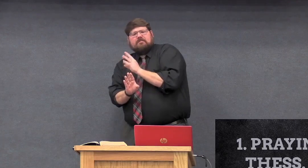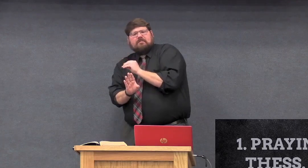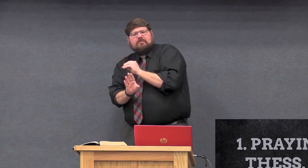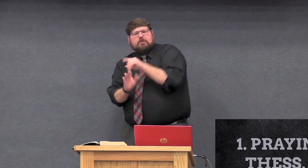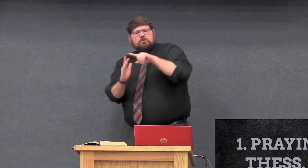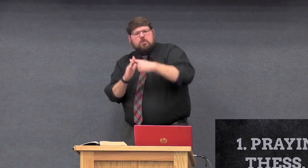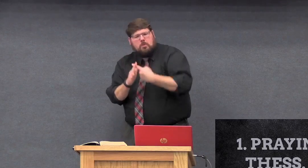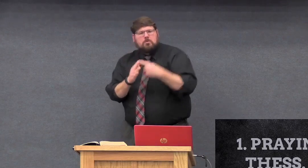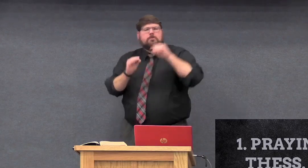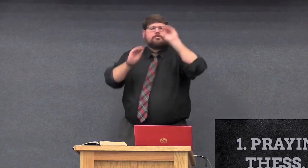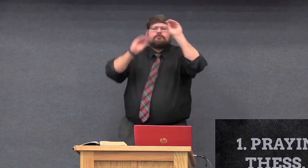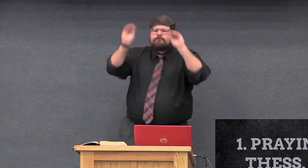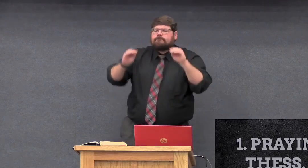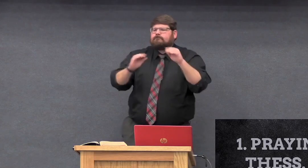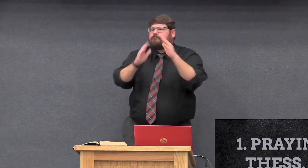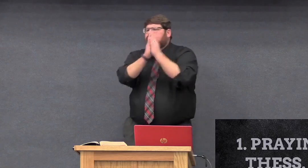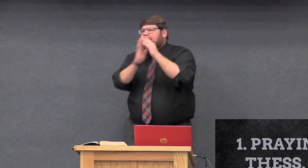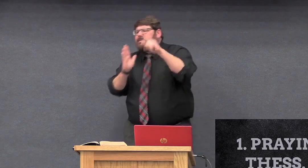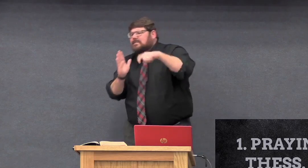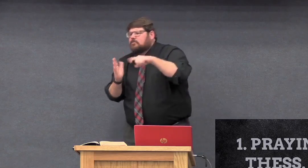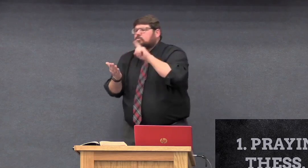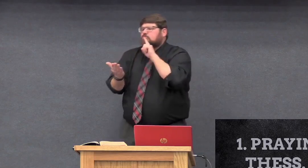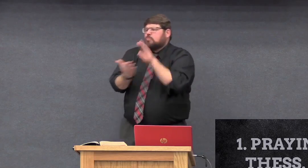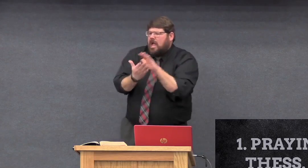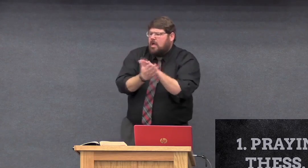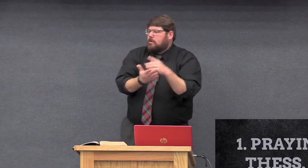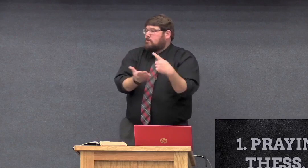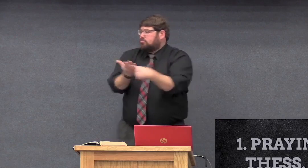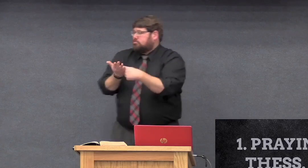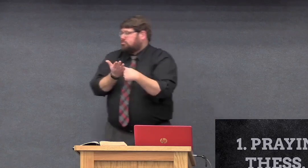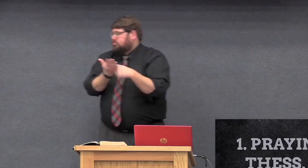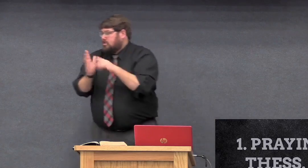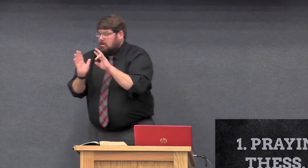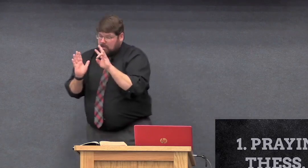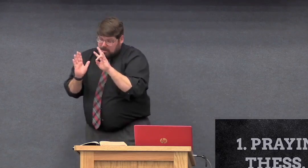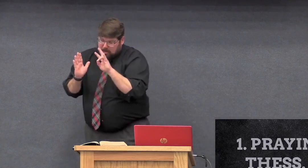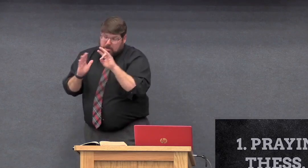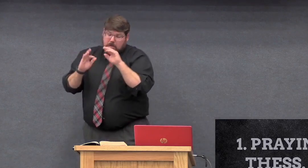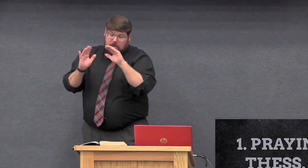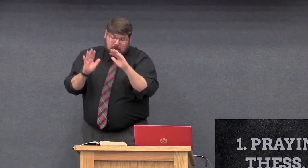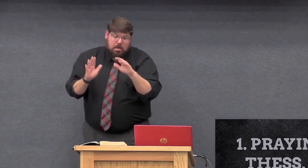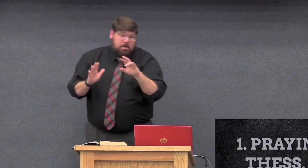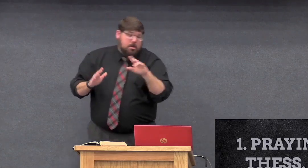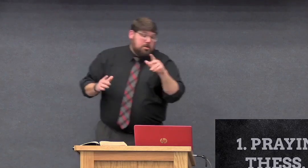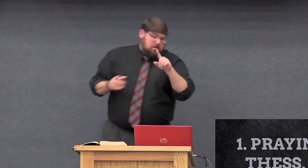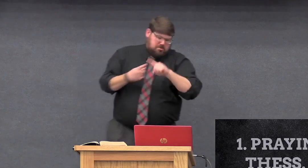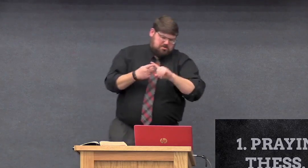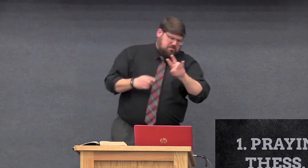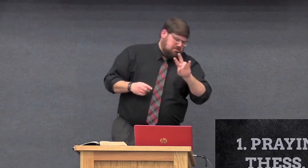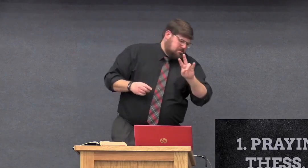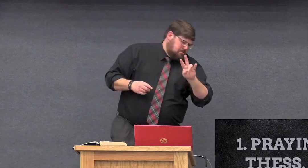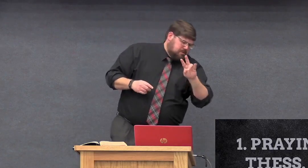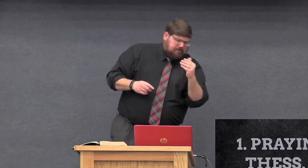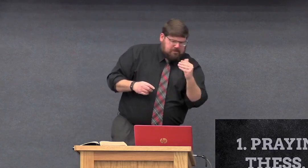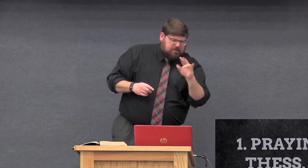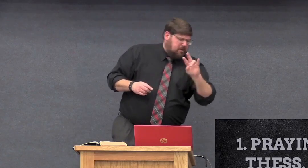at like 6:50 so that you can start putting down your prayer requests and talk about those. And then at